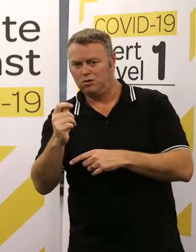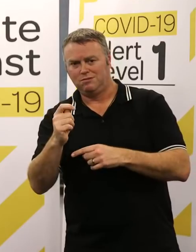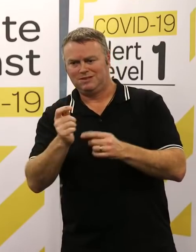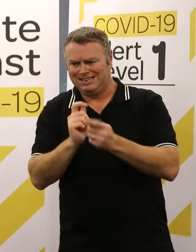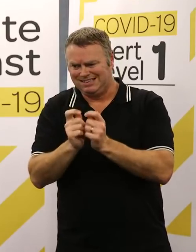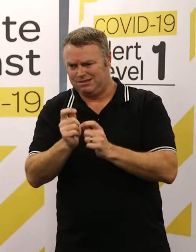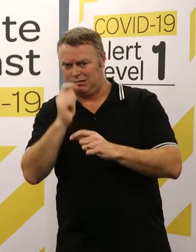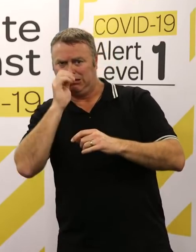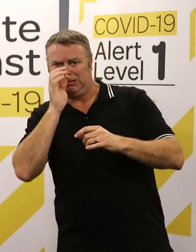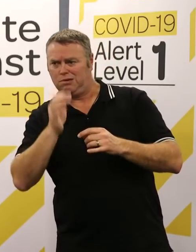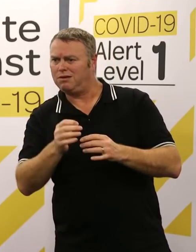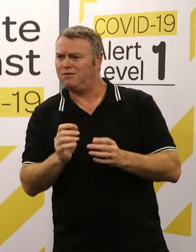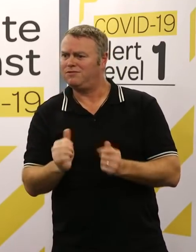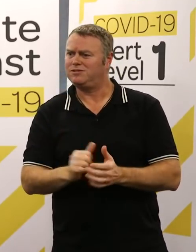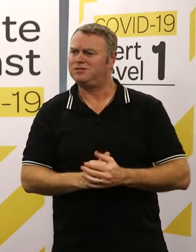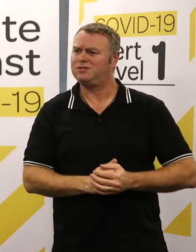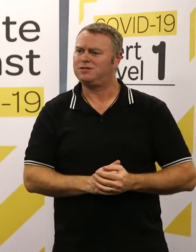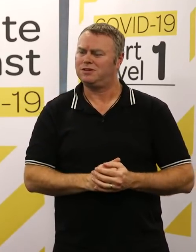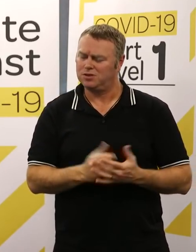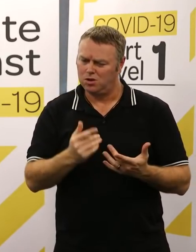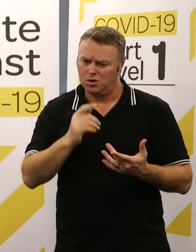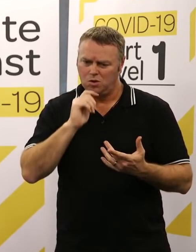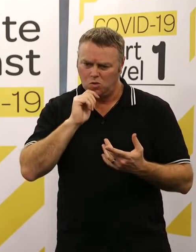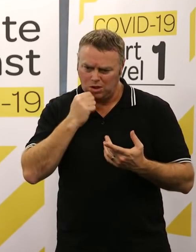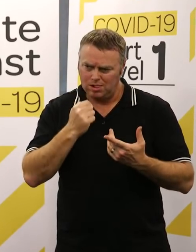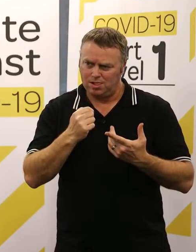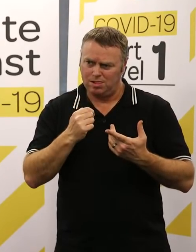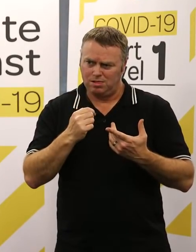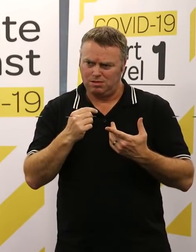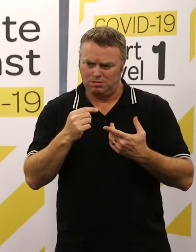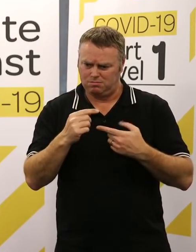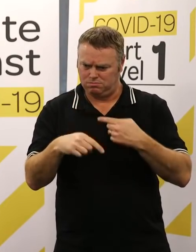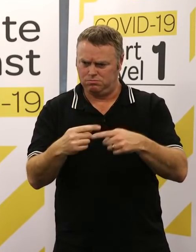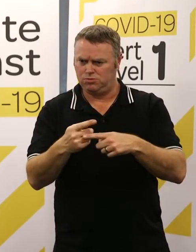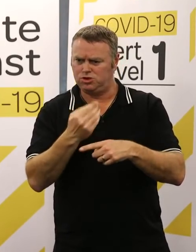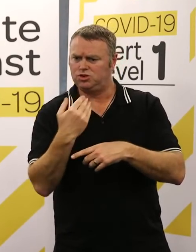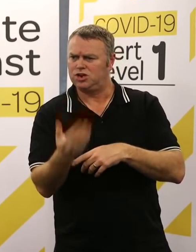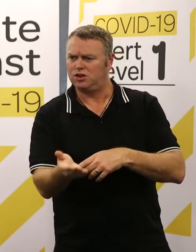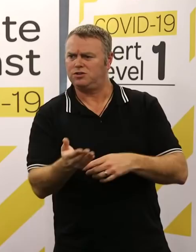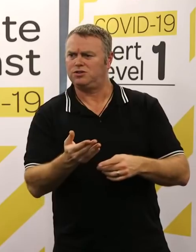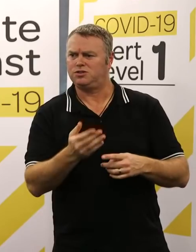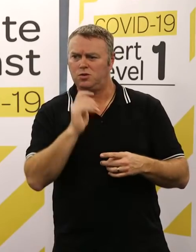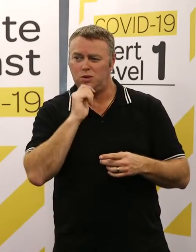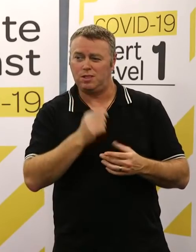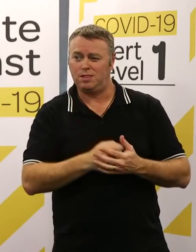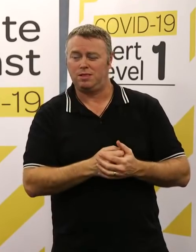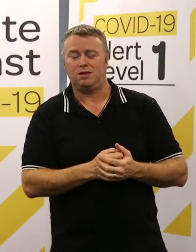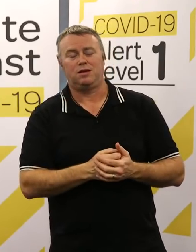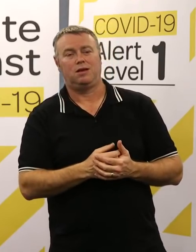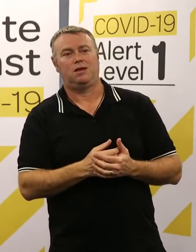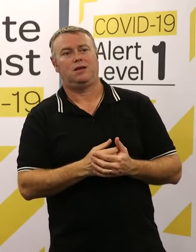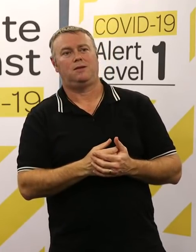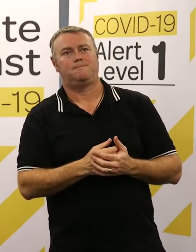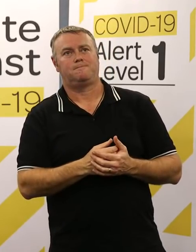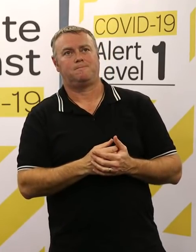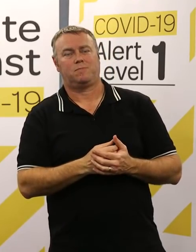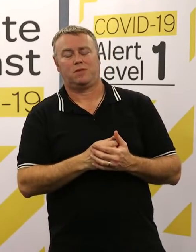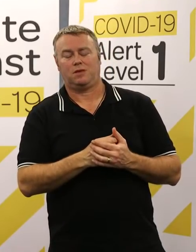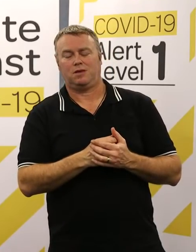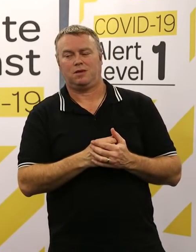on there? So I can be really clear here. There has been no rule change around charging. So having a COVID